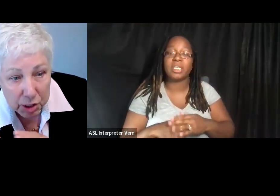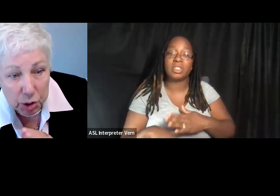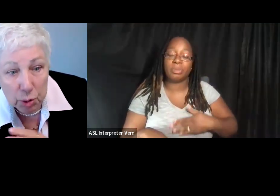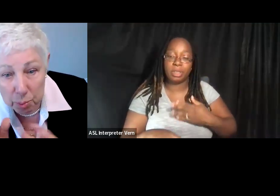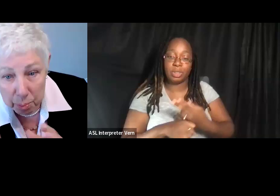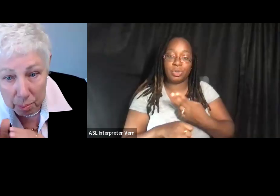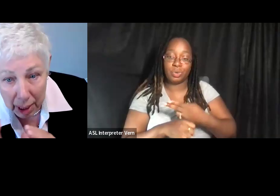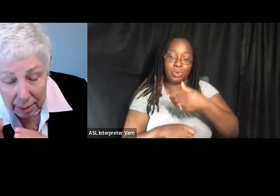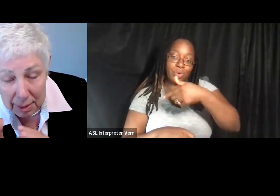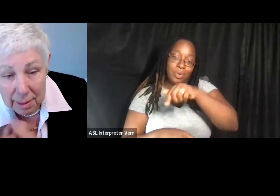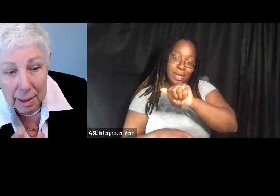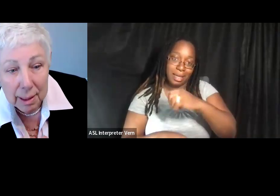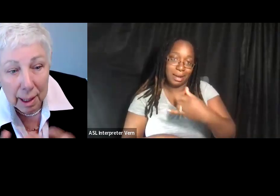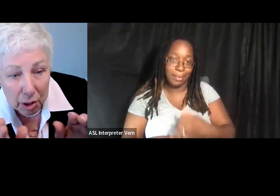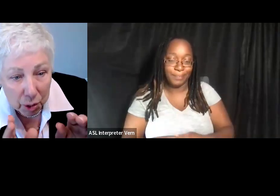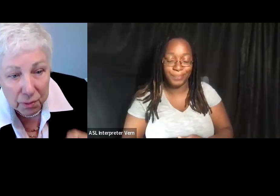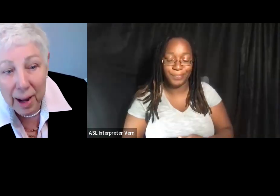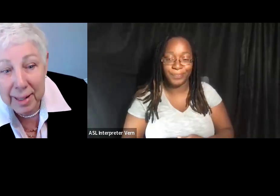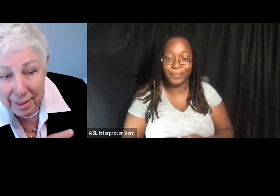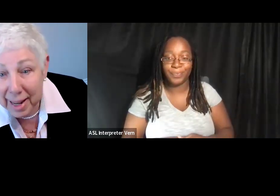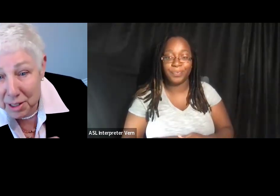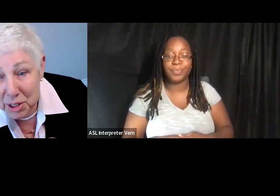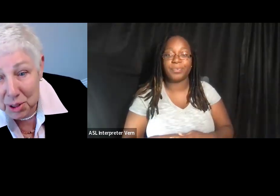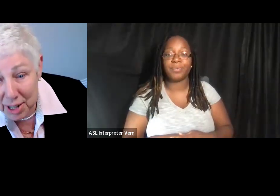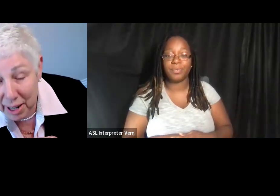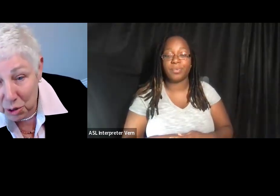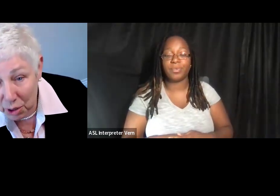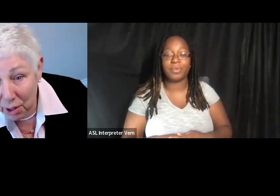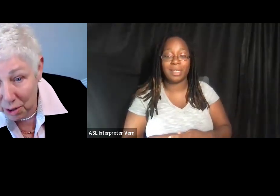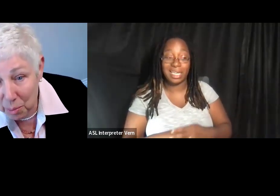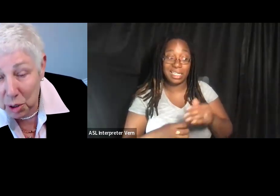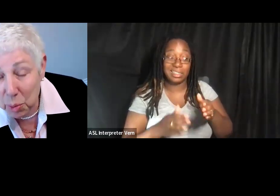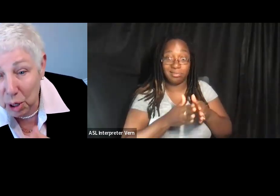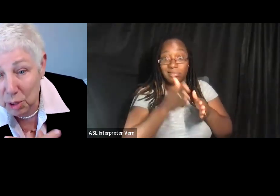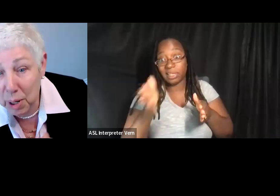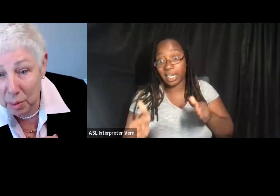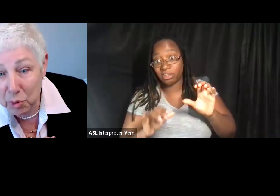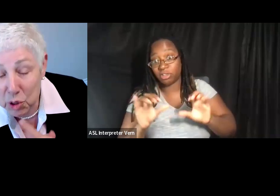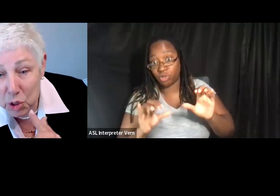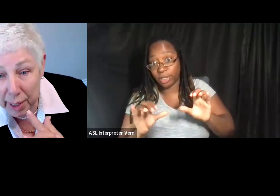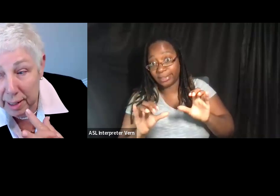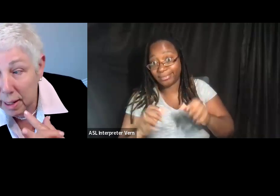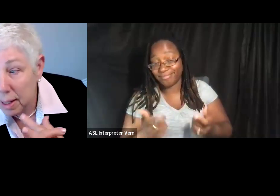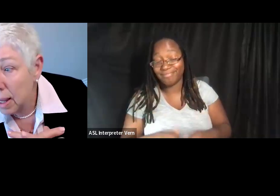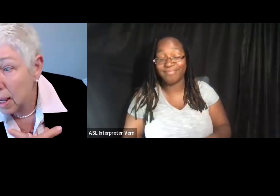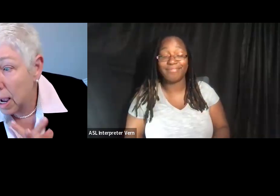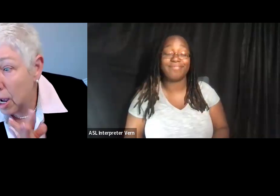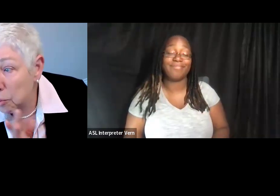and answer box. You can find it next to the chat, usually on the menu bar at the bottom of your